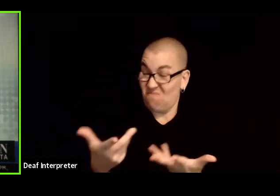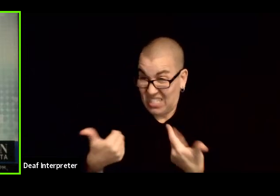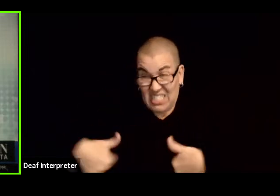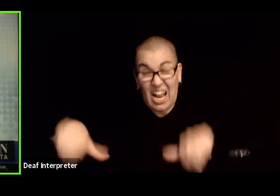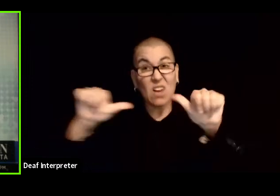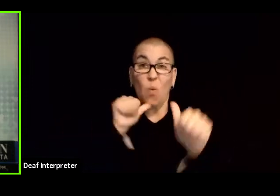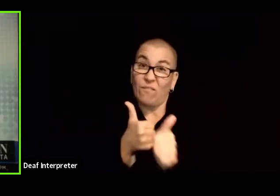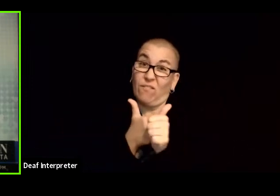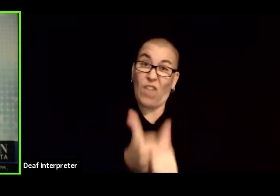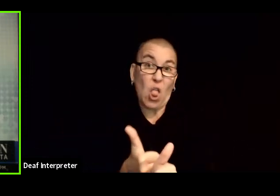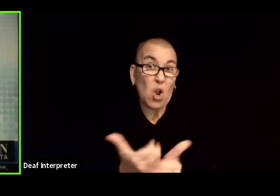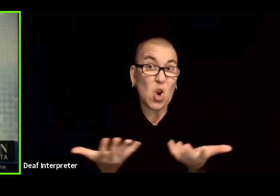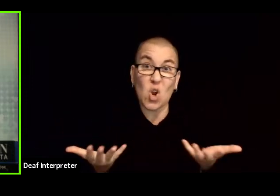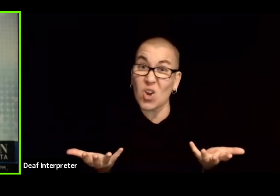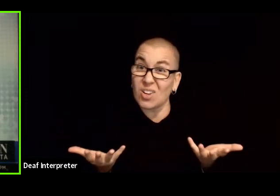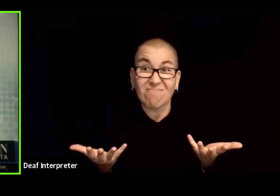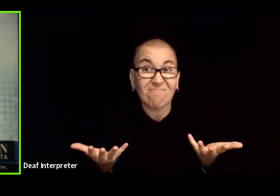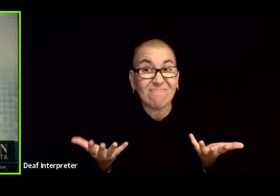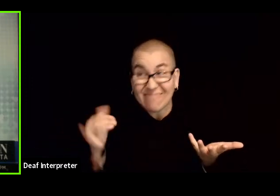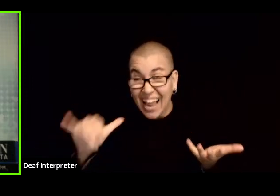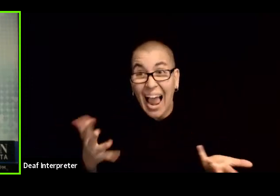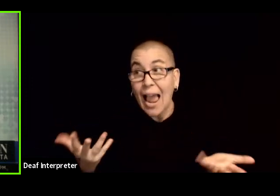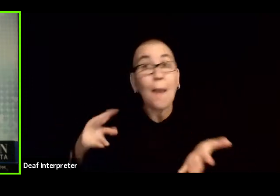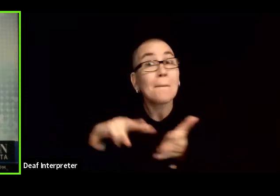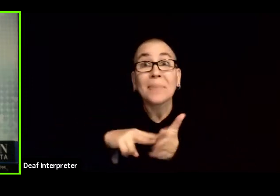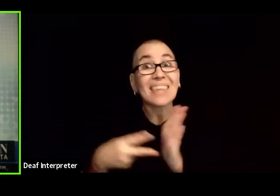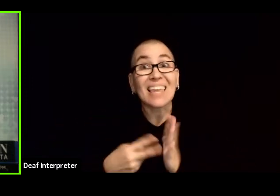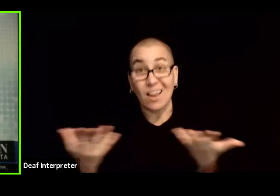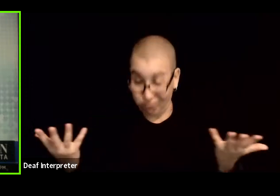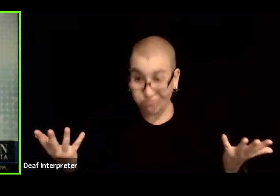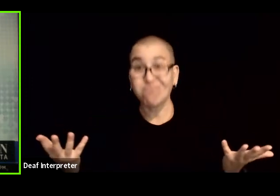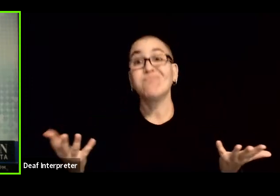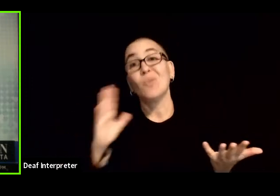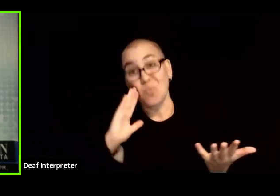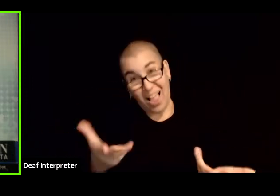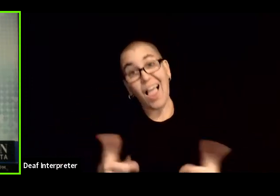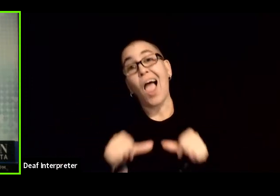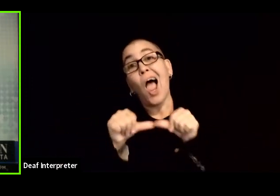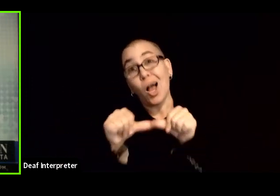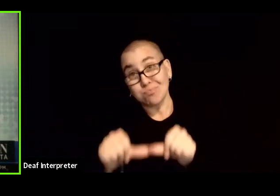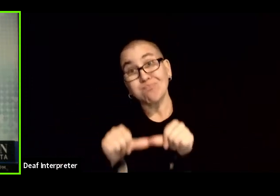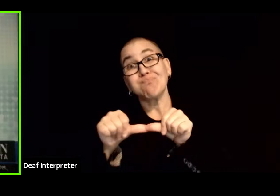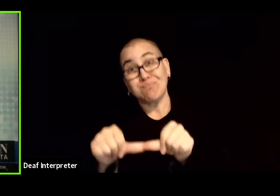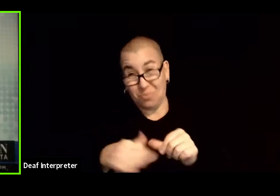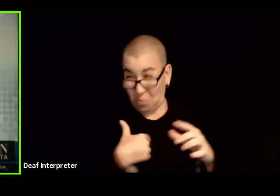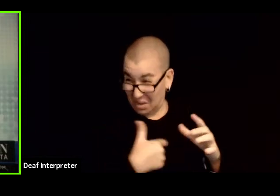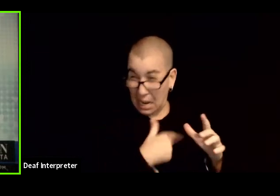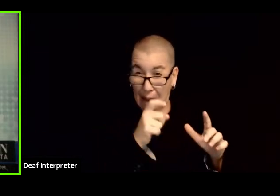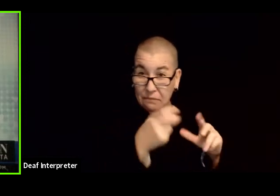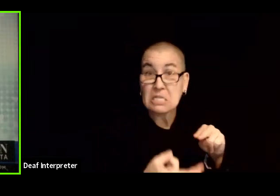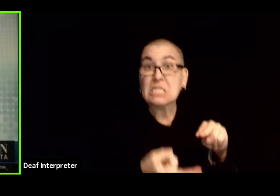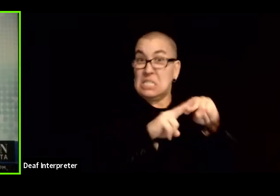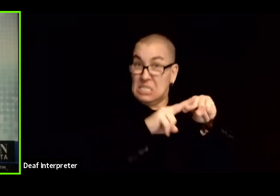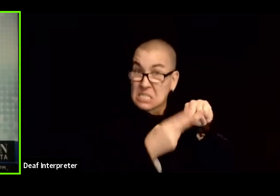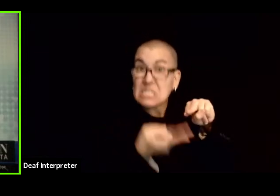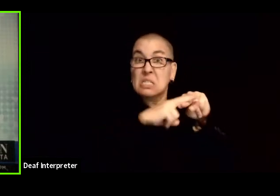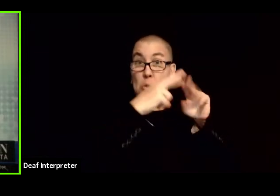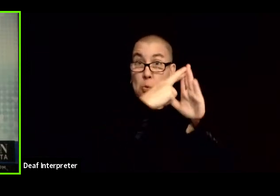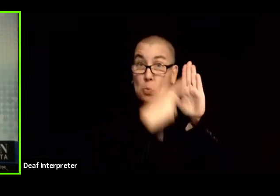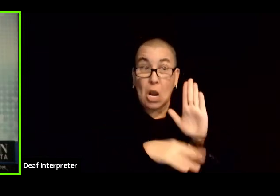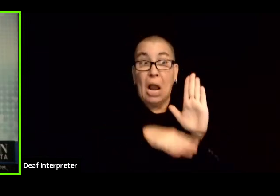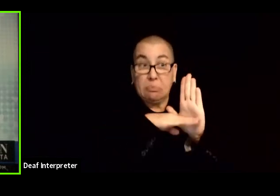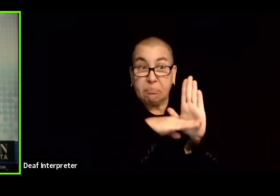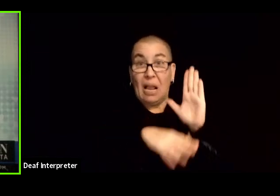suggests that just more rules may not gain us more compliance. But that is absolutely something